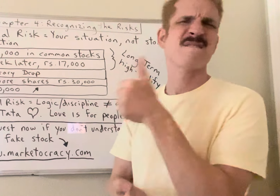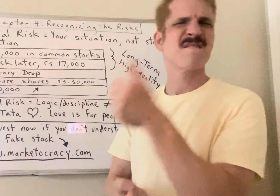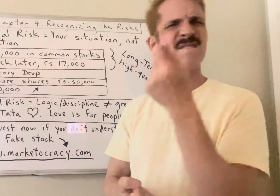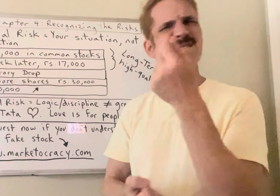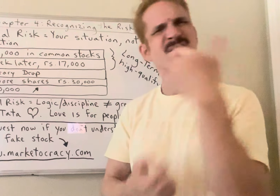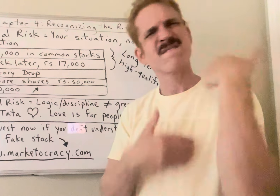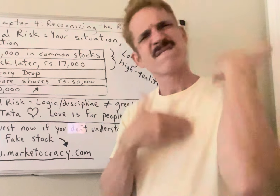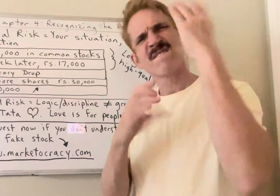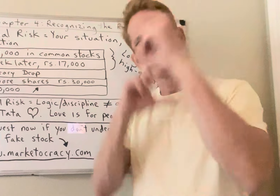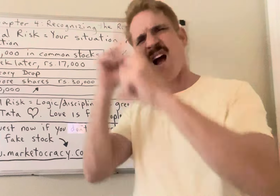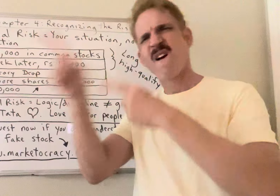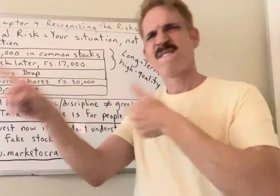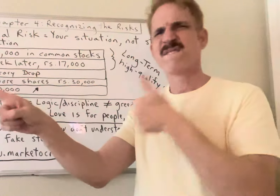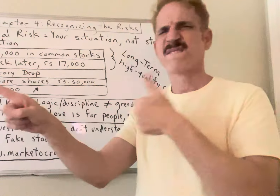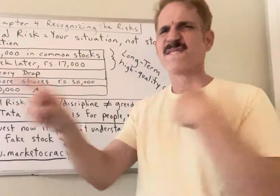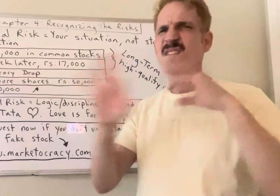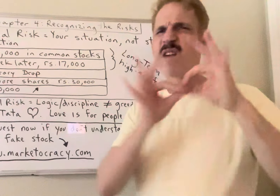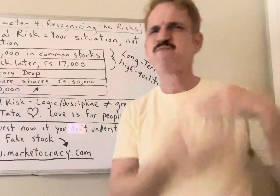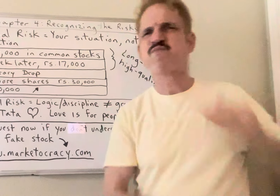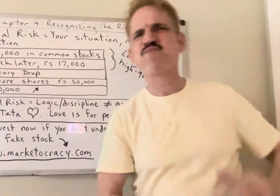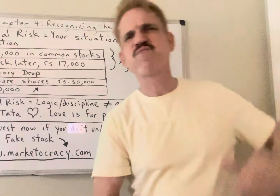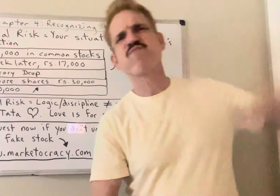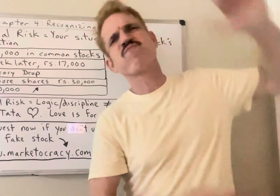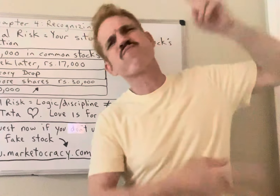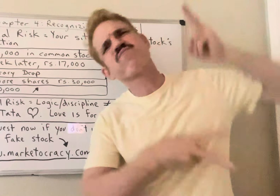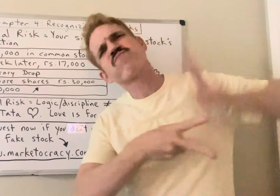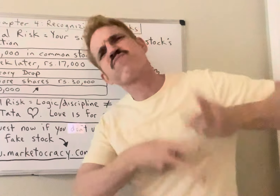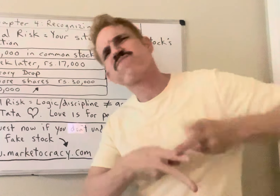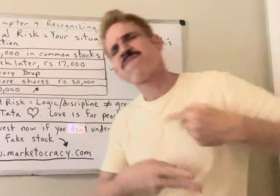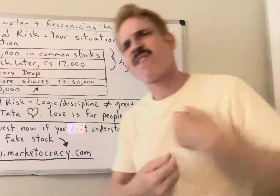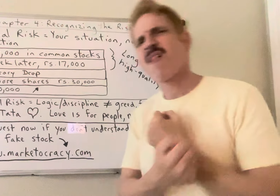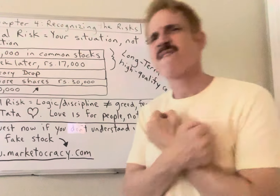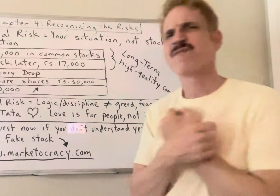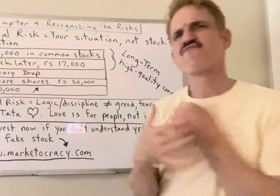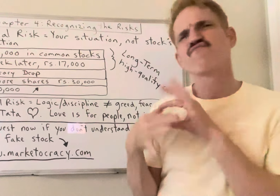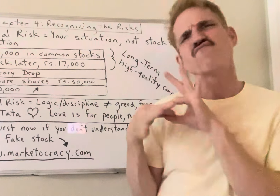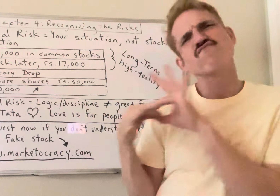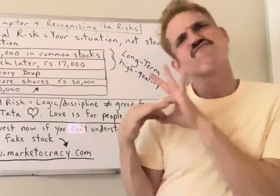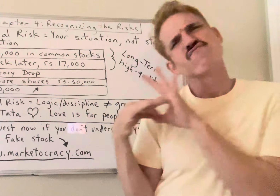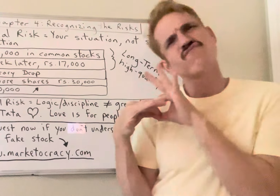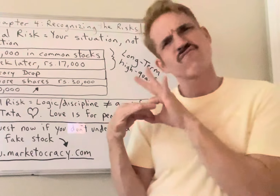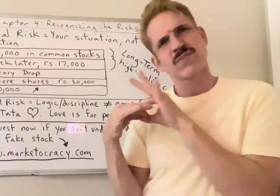600,000 dinar. And she said that